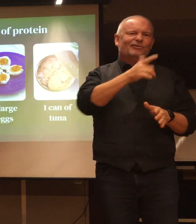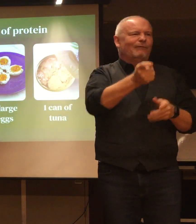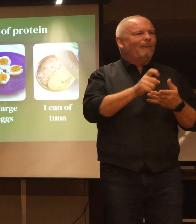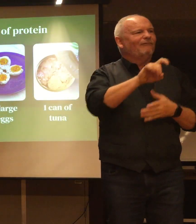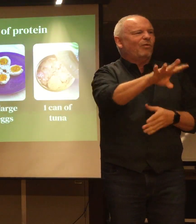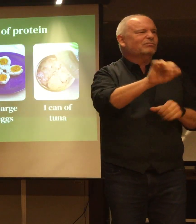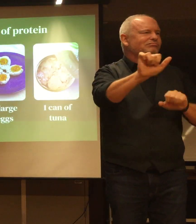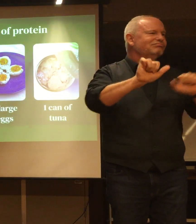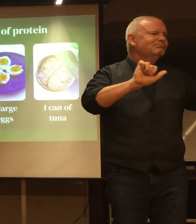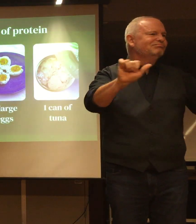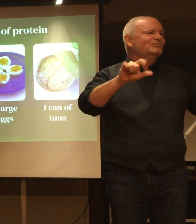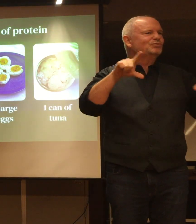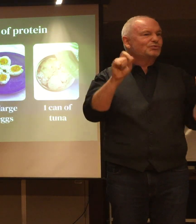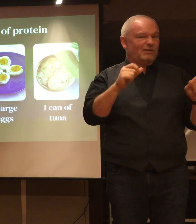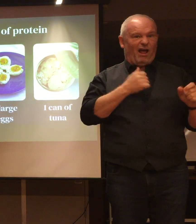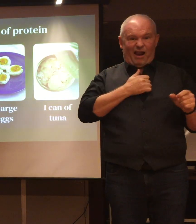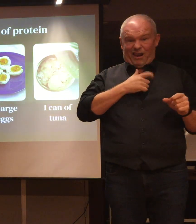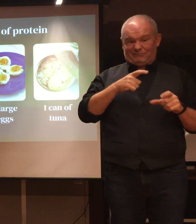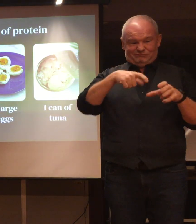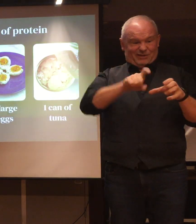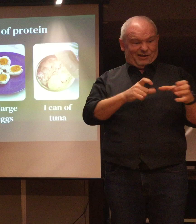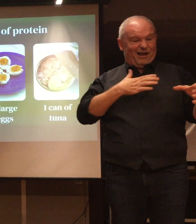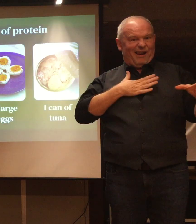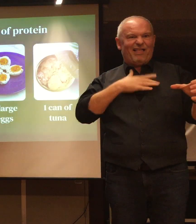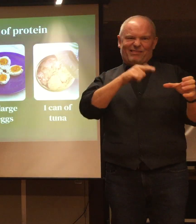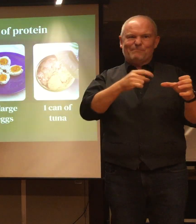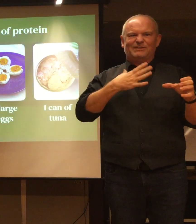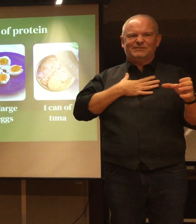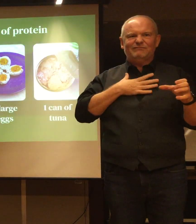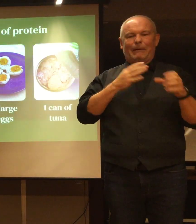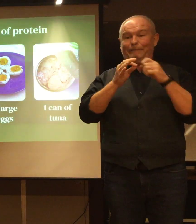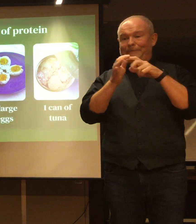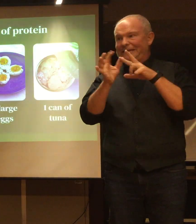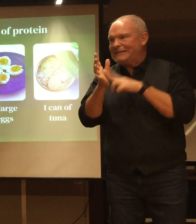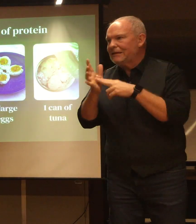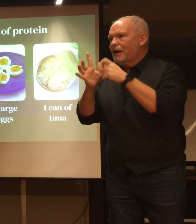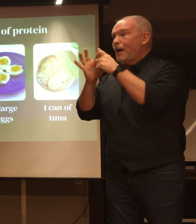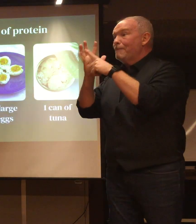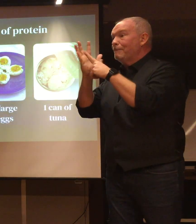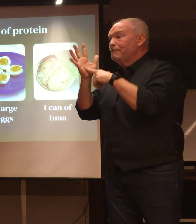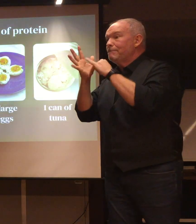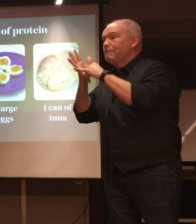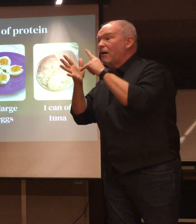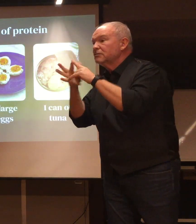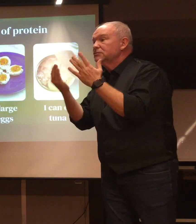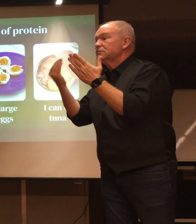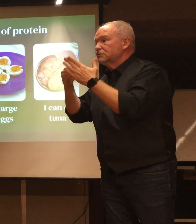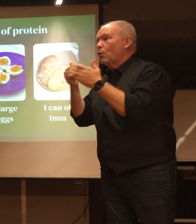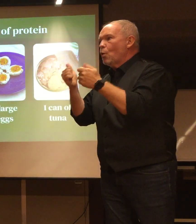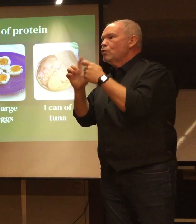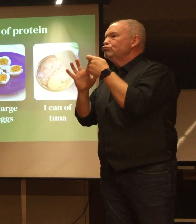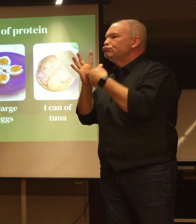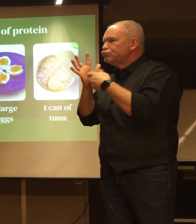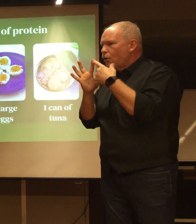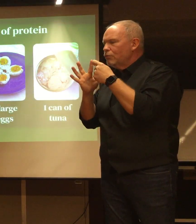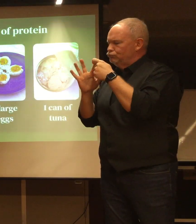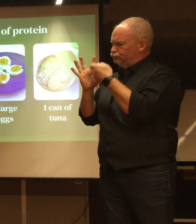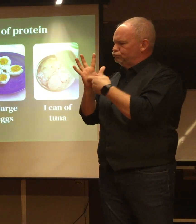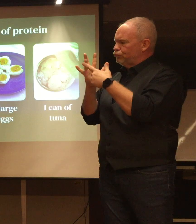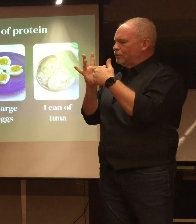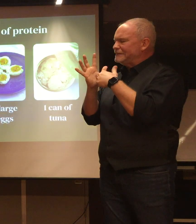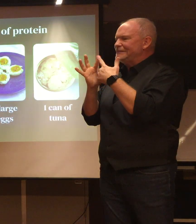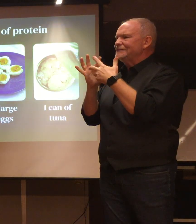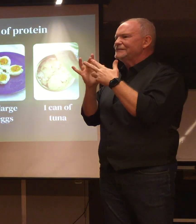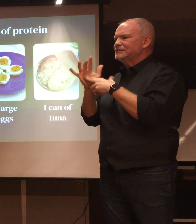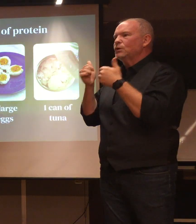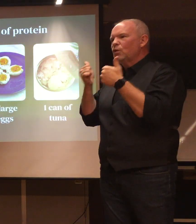you. And as you mentioned earlier, the pulses and the beans are also really great sources of protein. And